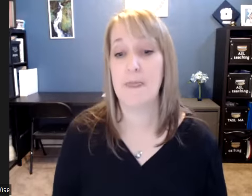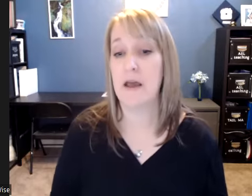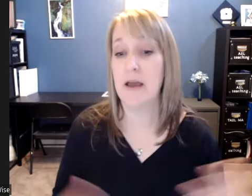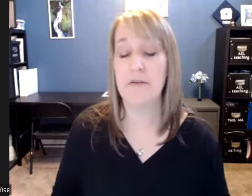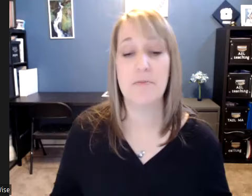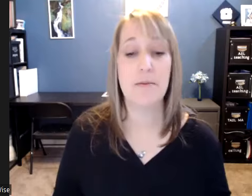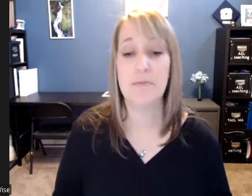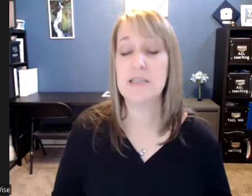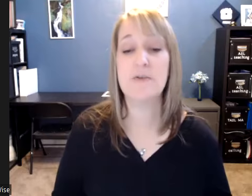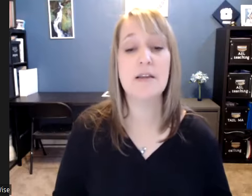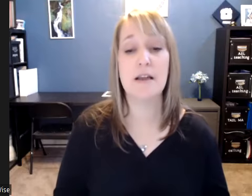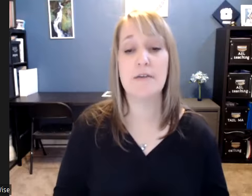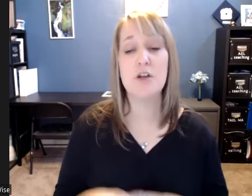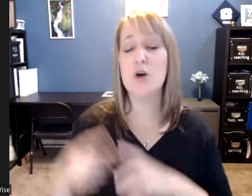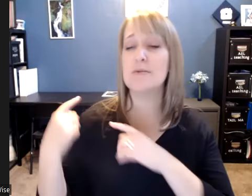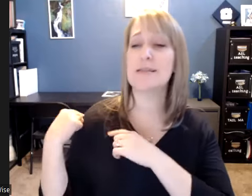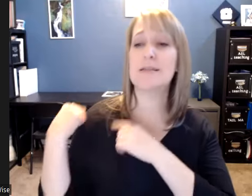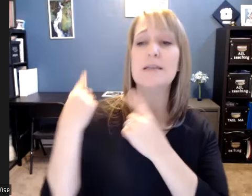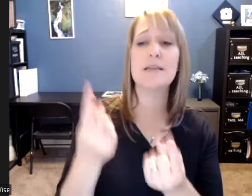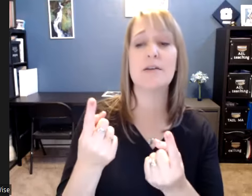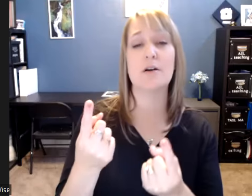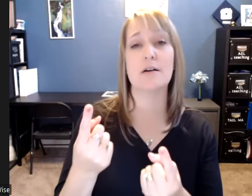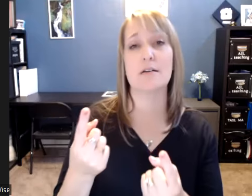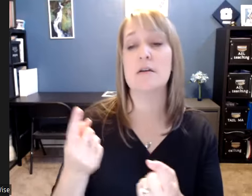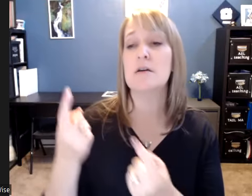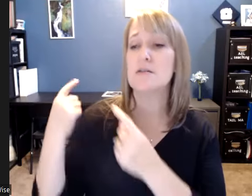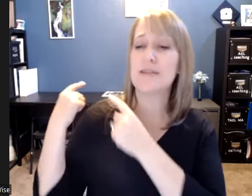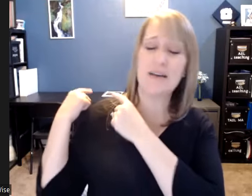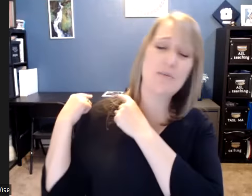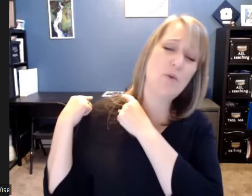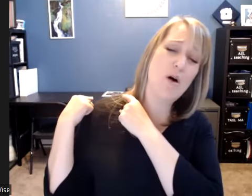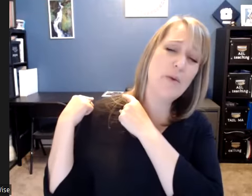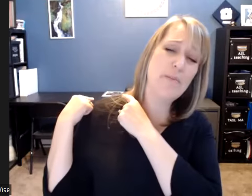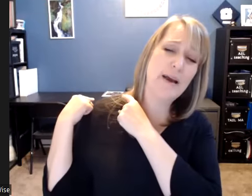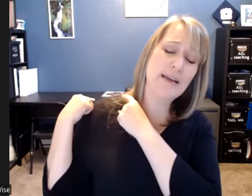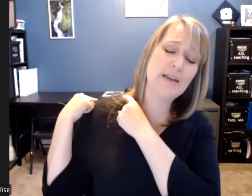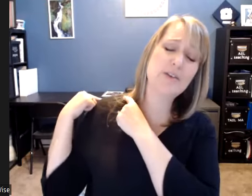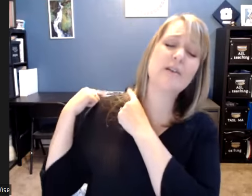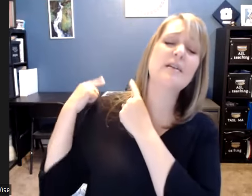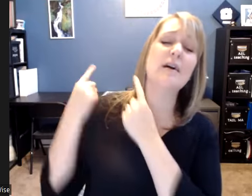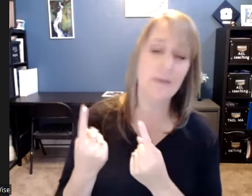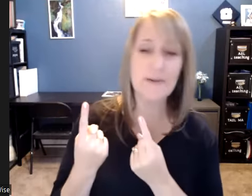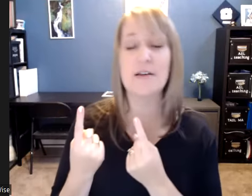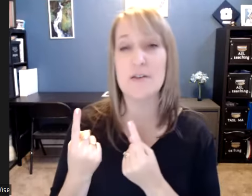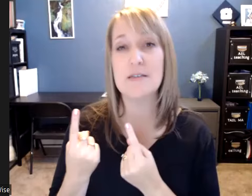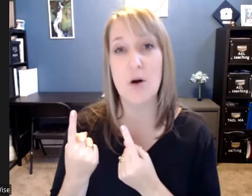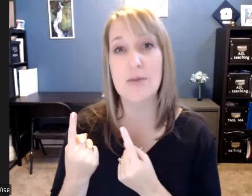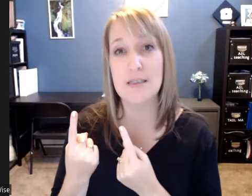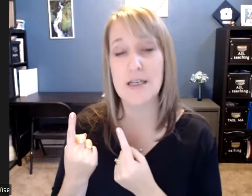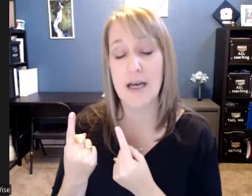I have my best friend that I've known since kindergarten. So it's like I'm all the way back in kindergarten up until this moment. I